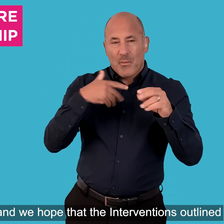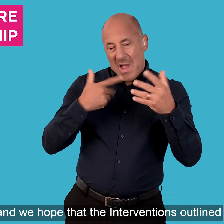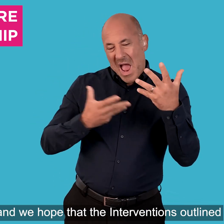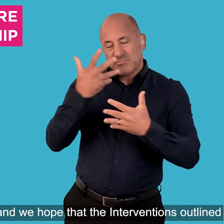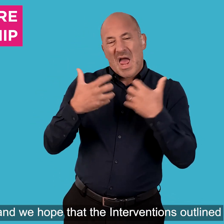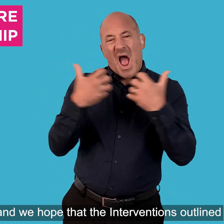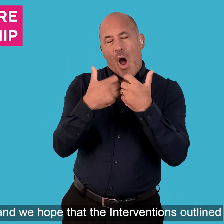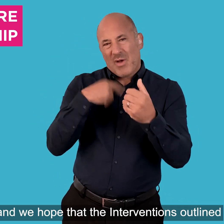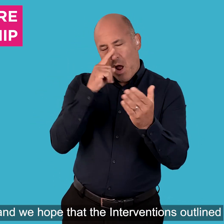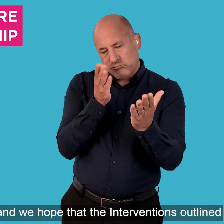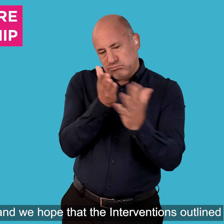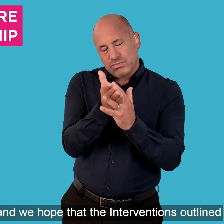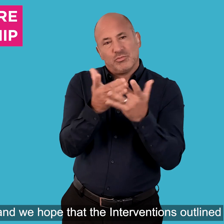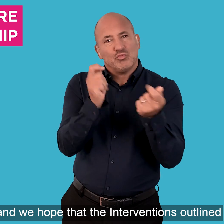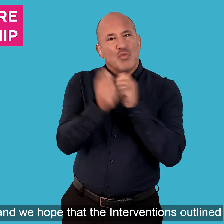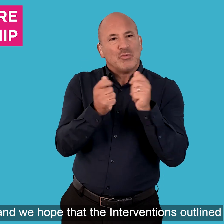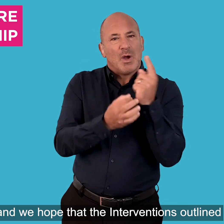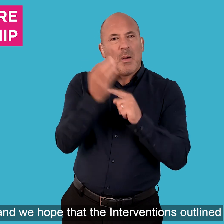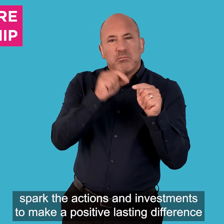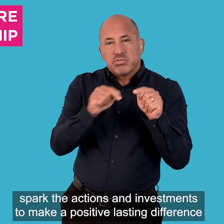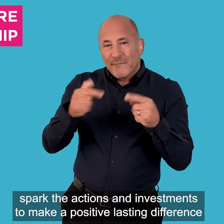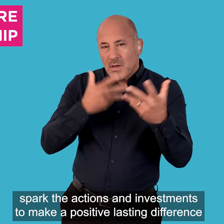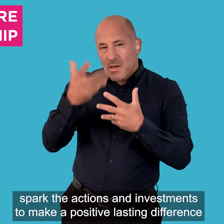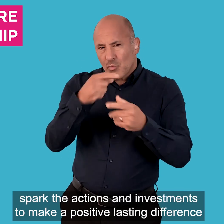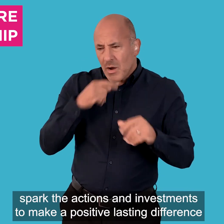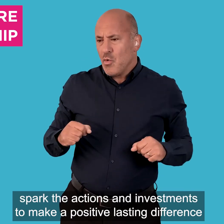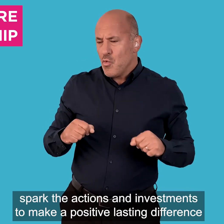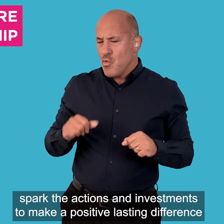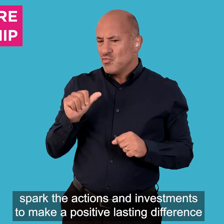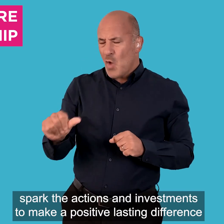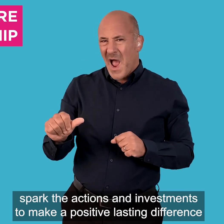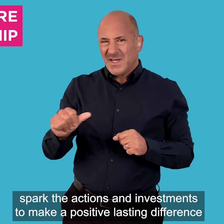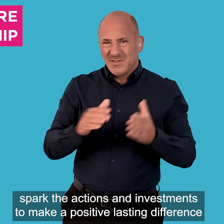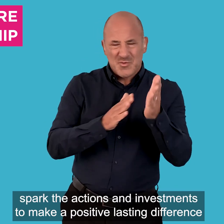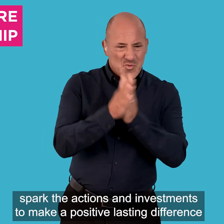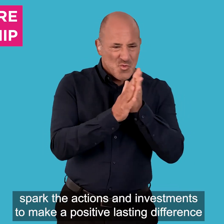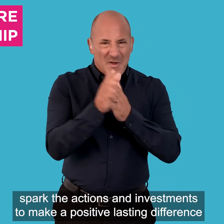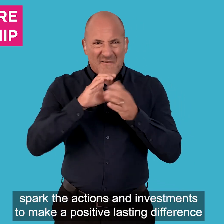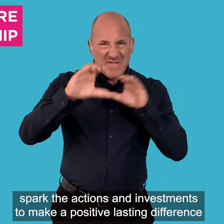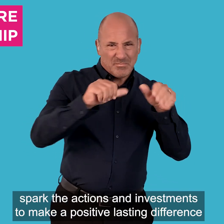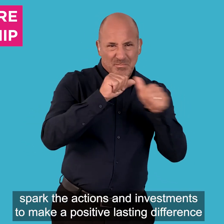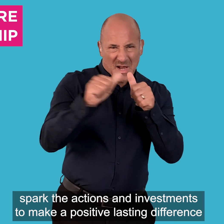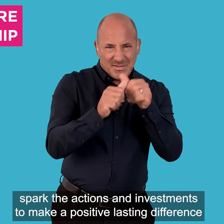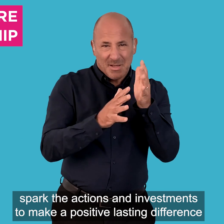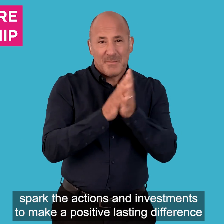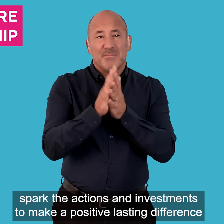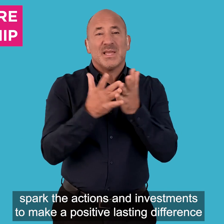and we hope that the interventions outlined spark the actions and investments to make a positive, lasting